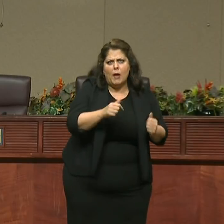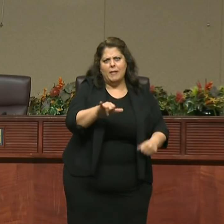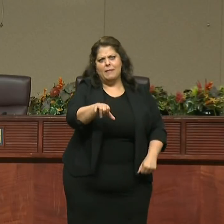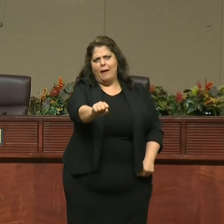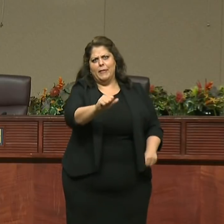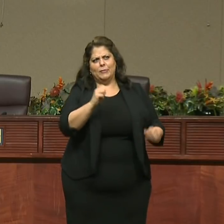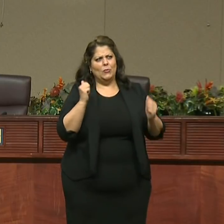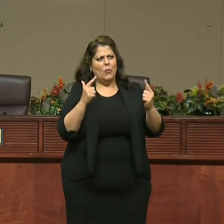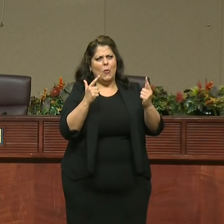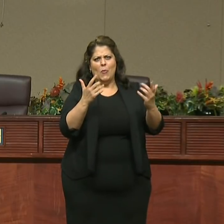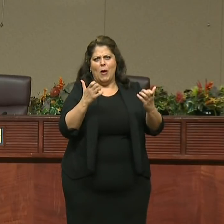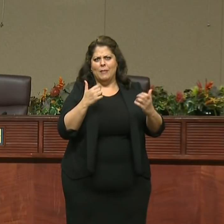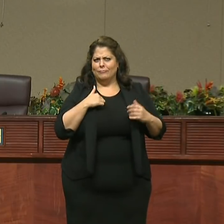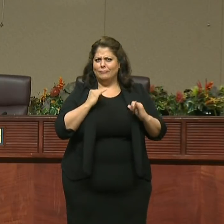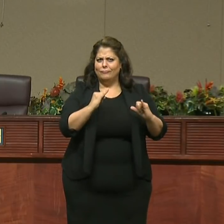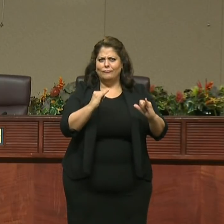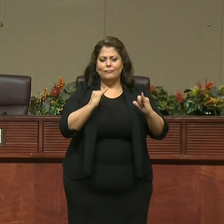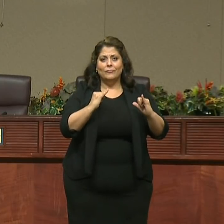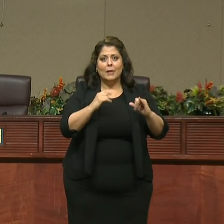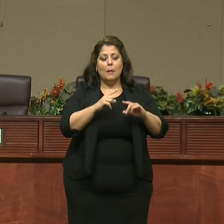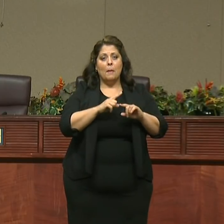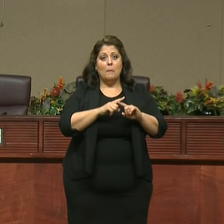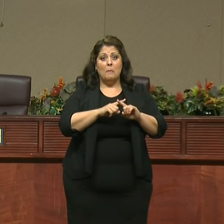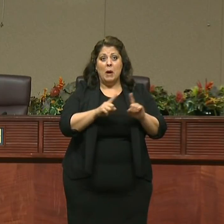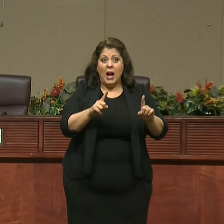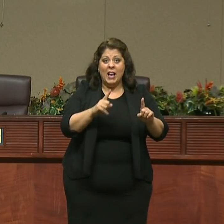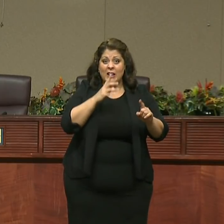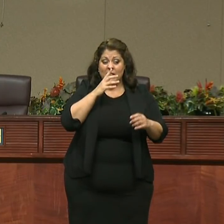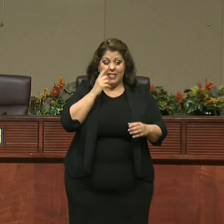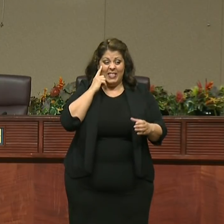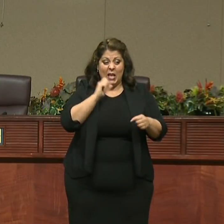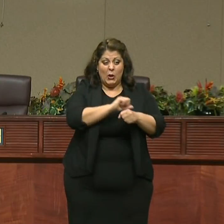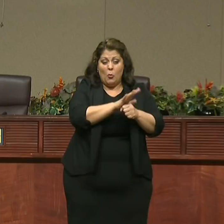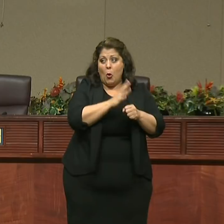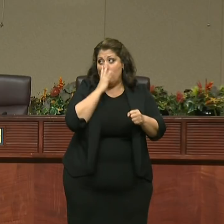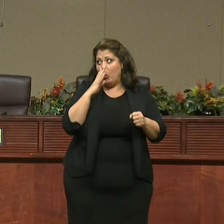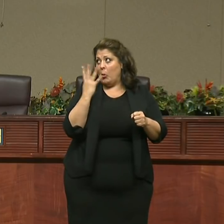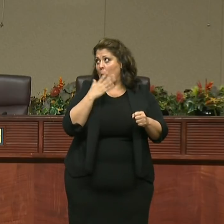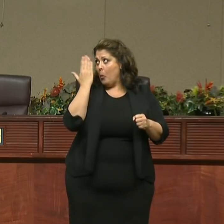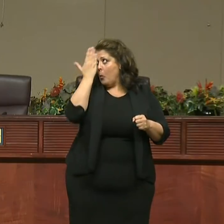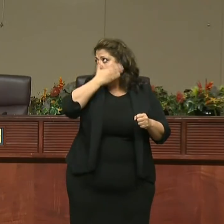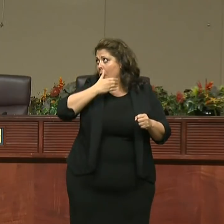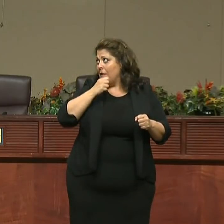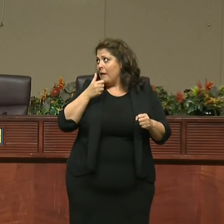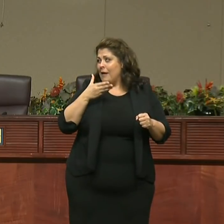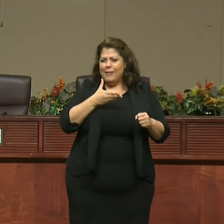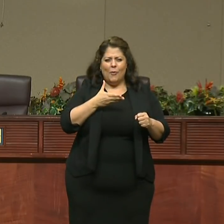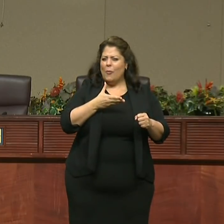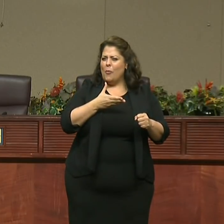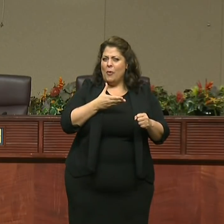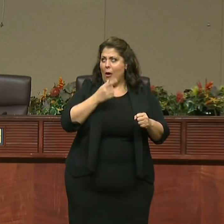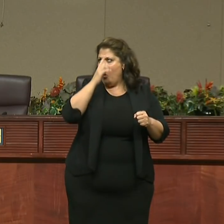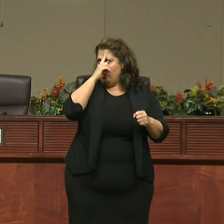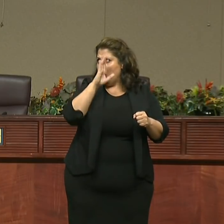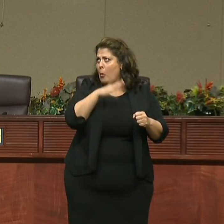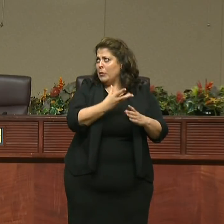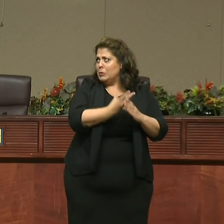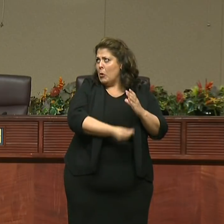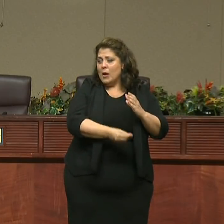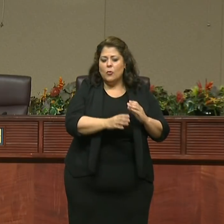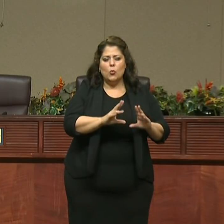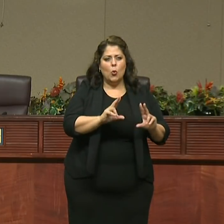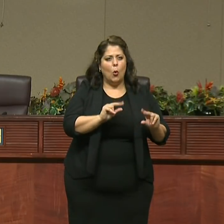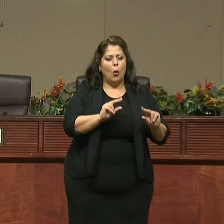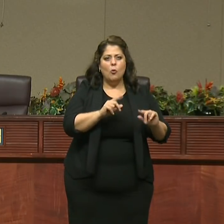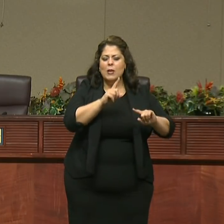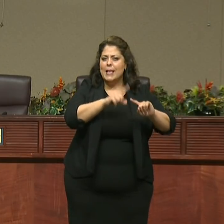what we can't do is ignore the fact that it is still here, and we can't pretend that it's simply gone away. I've seen people